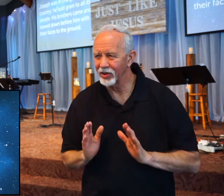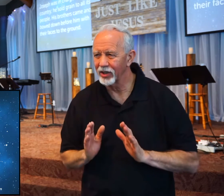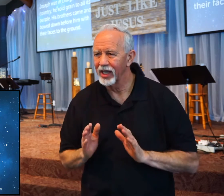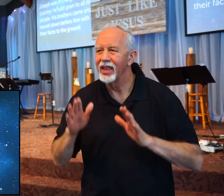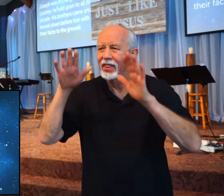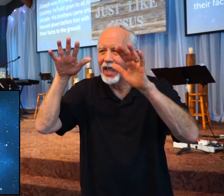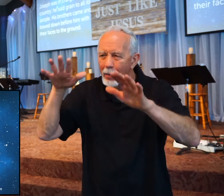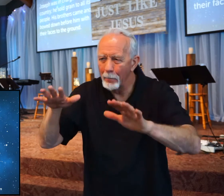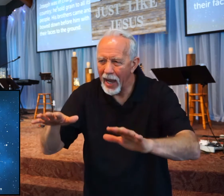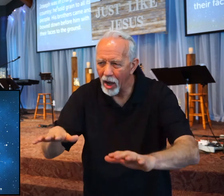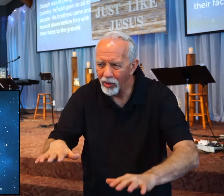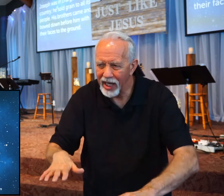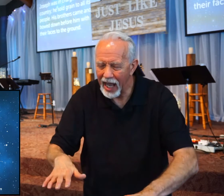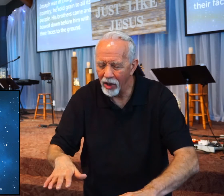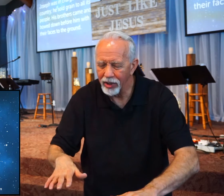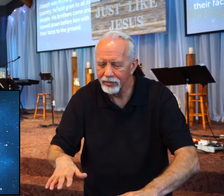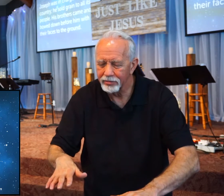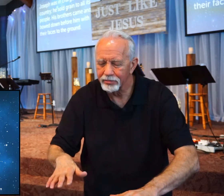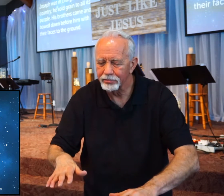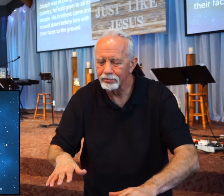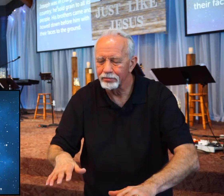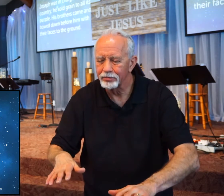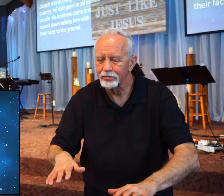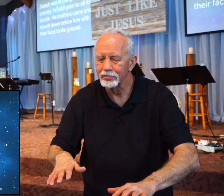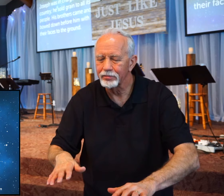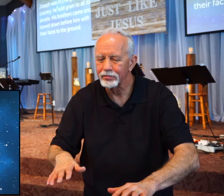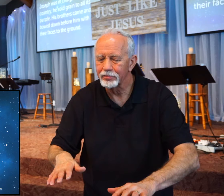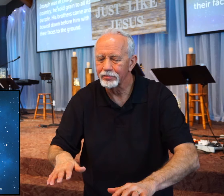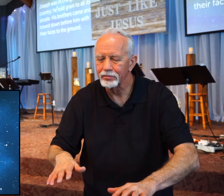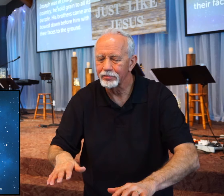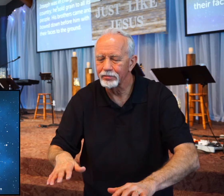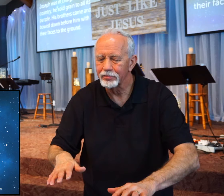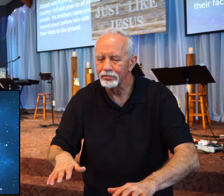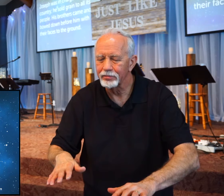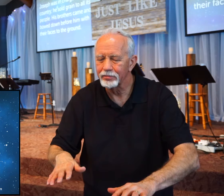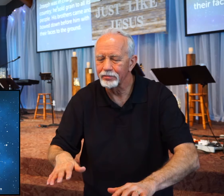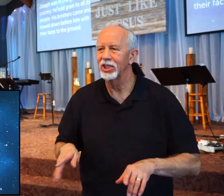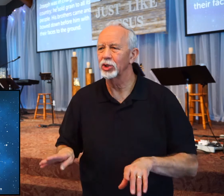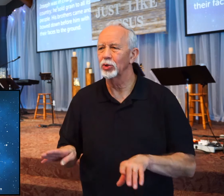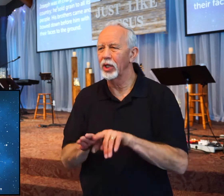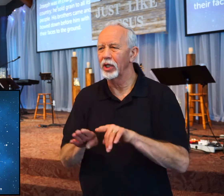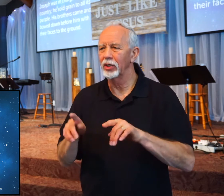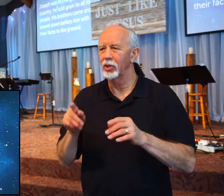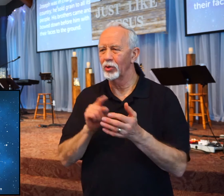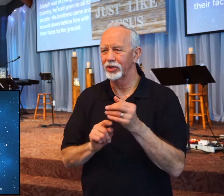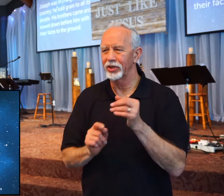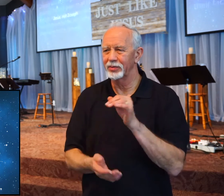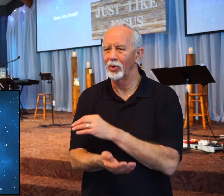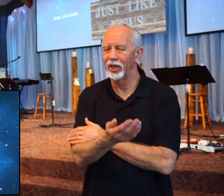bowed down. And so as we close out this morning,